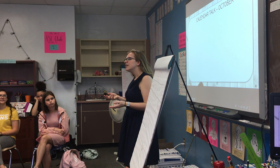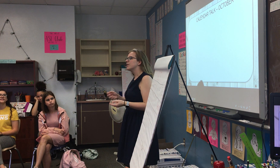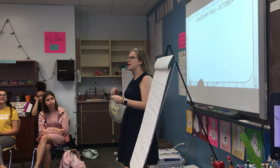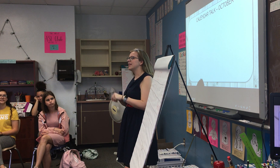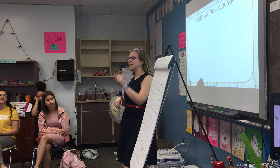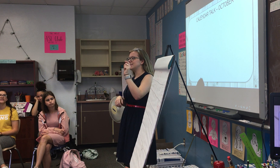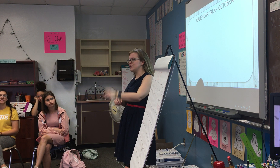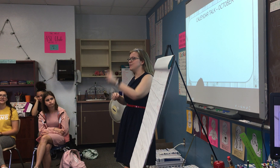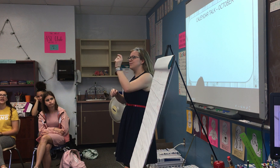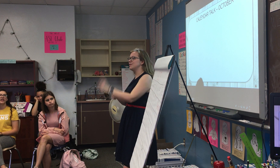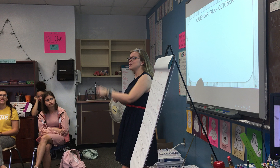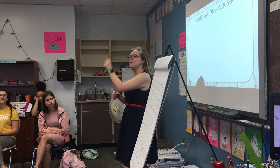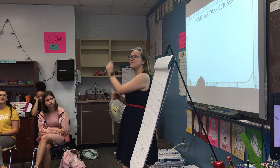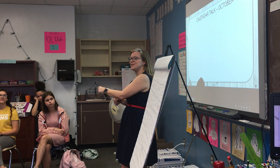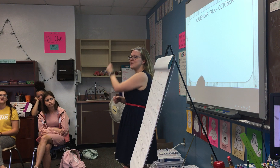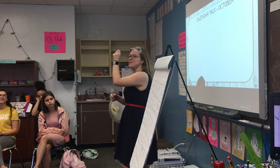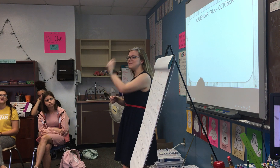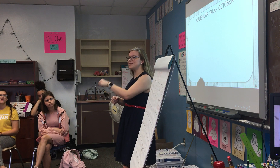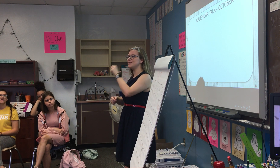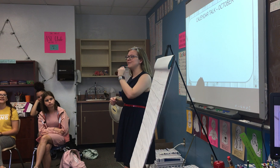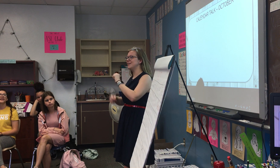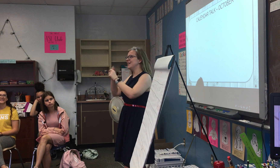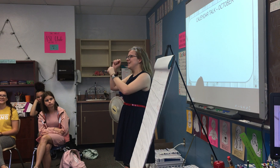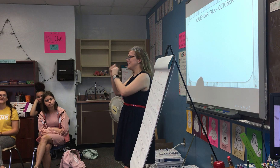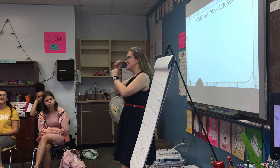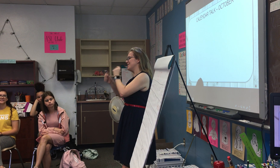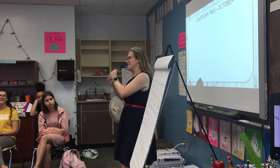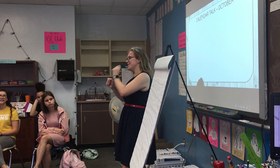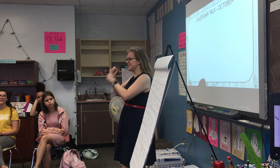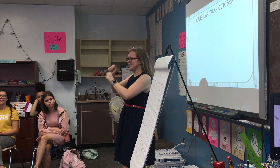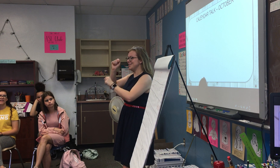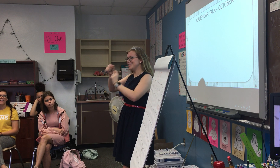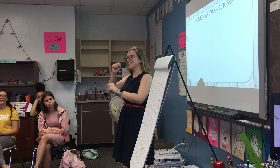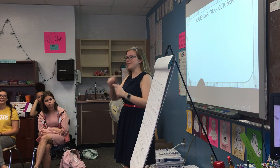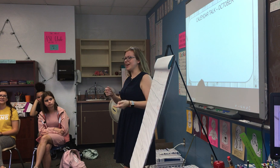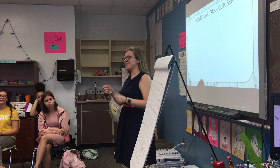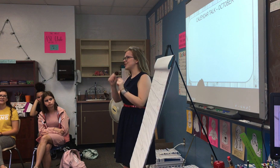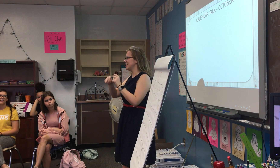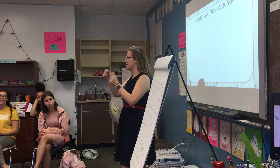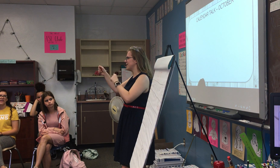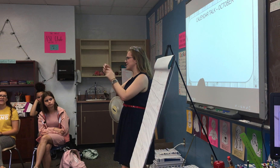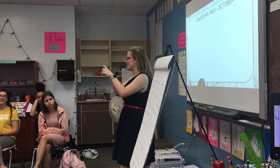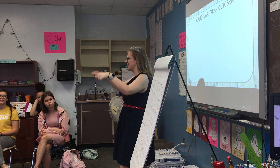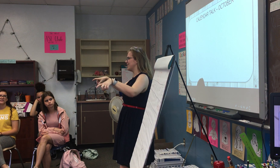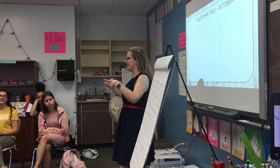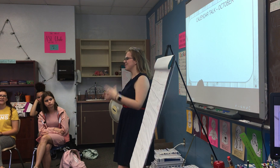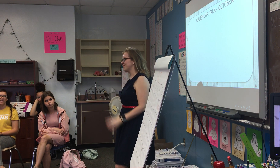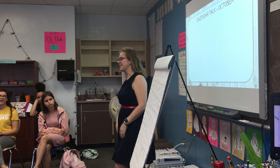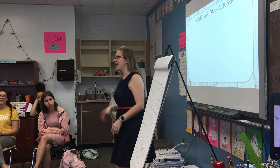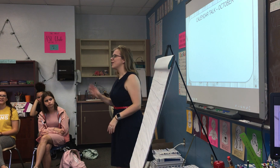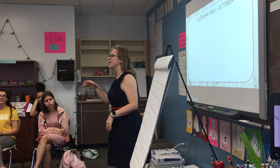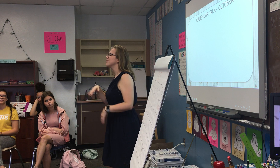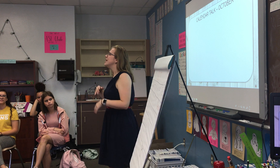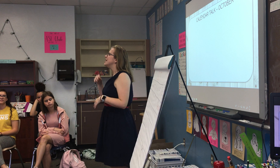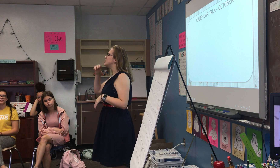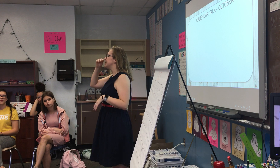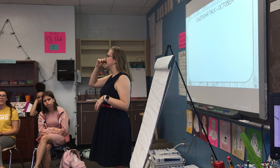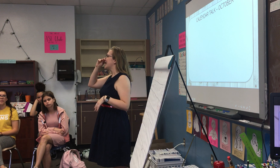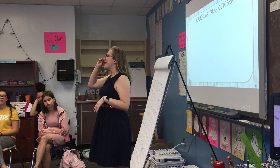The one that doom. Yeah. Whatever she like plays on her little like her. She at